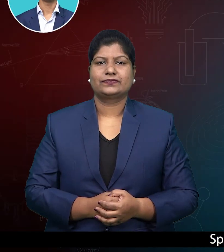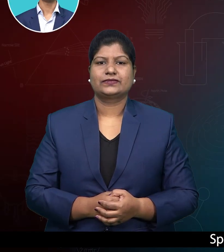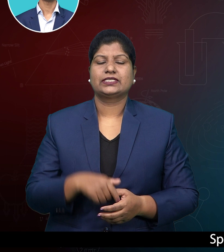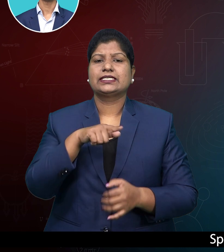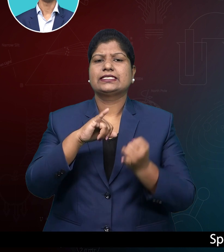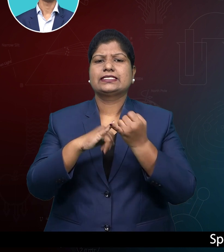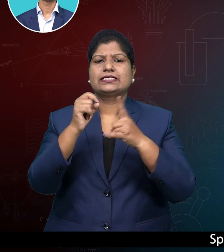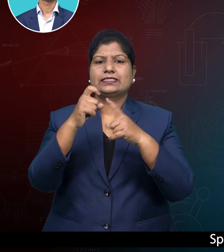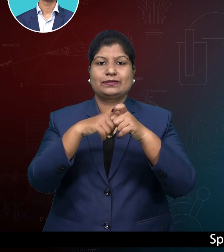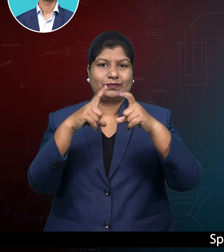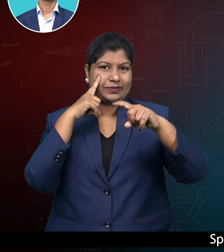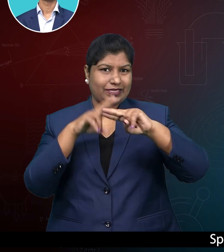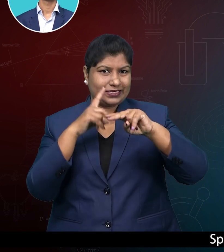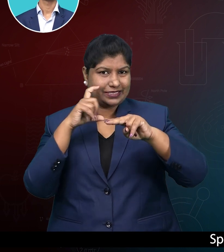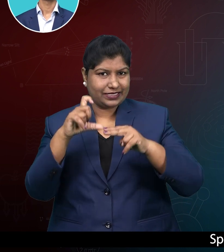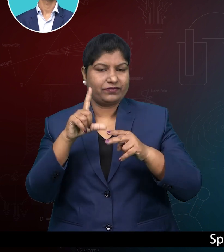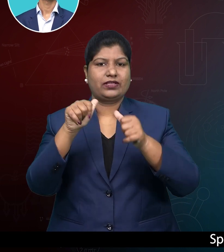Specific latent heat.